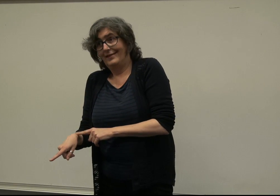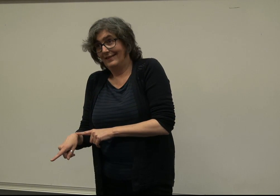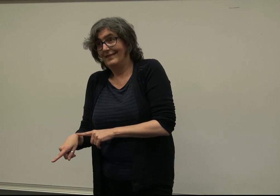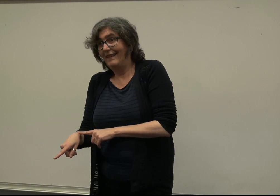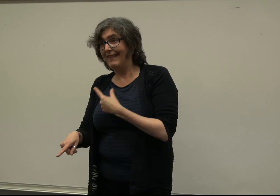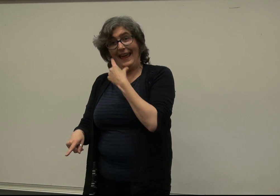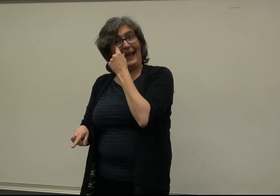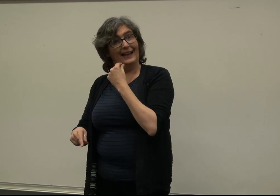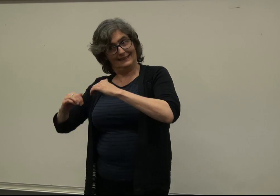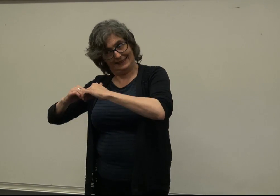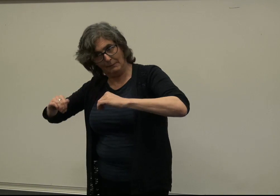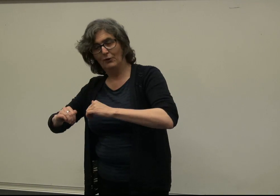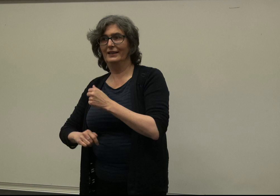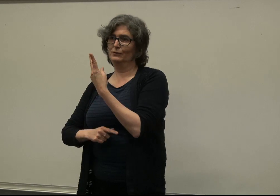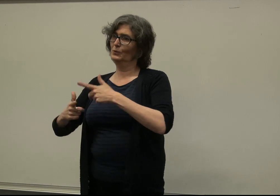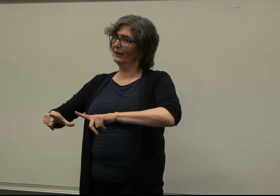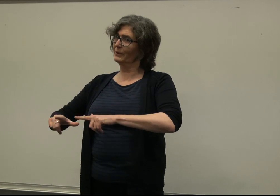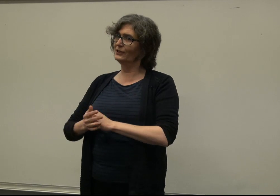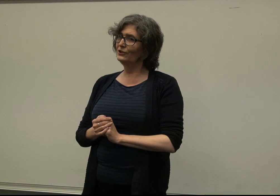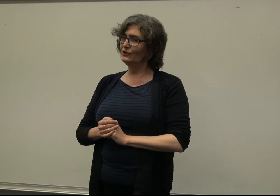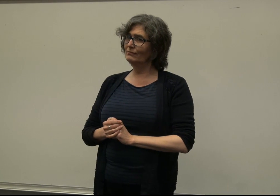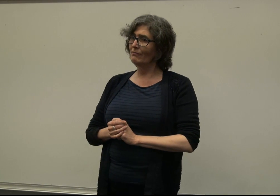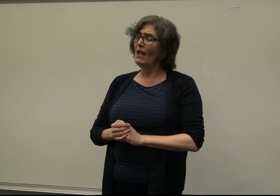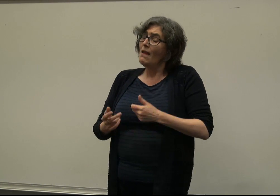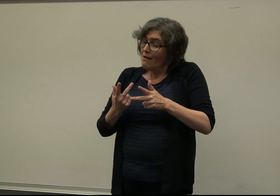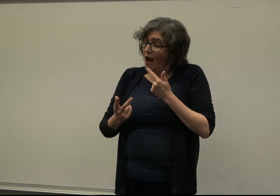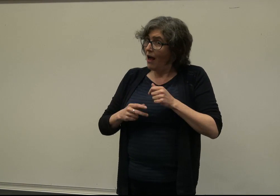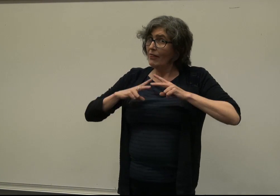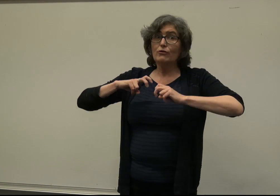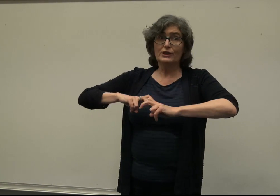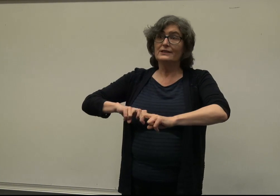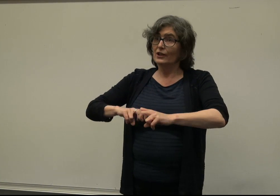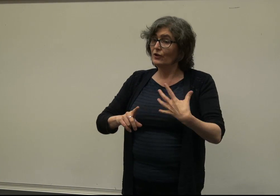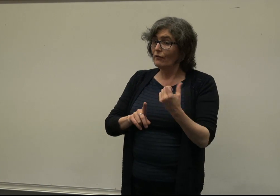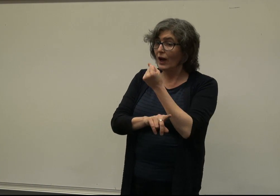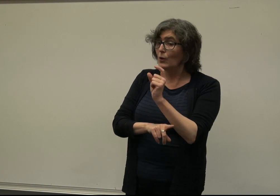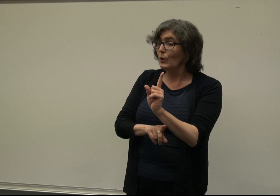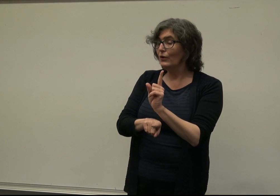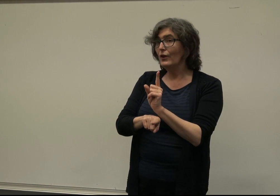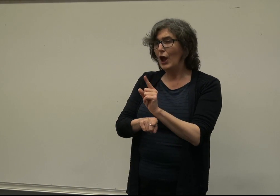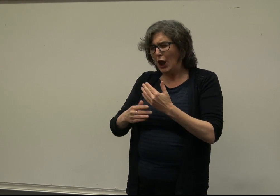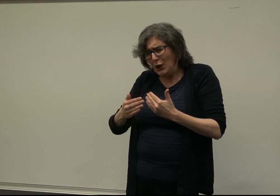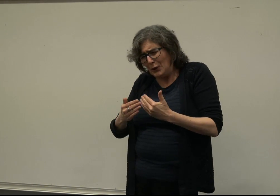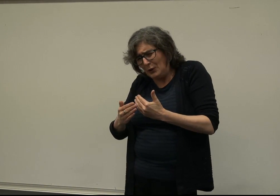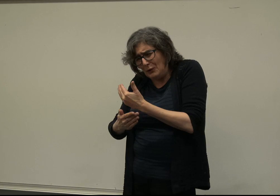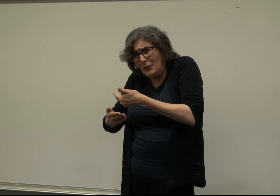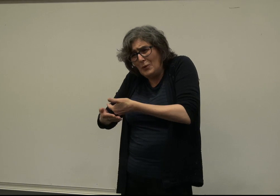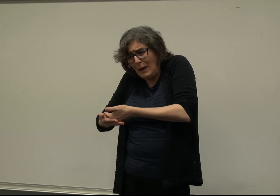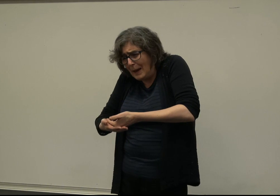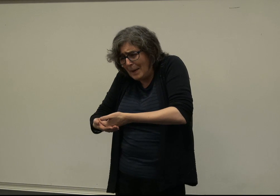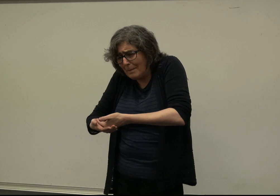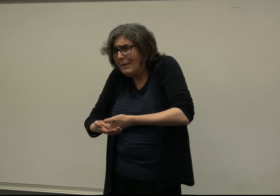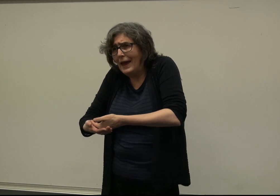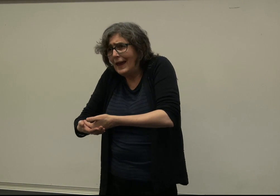that show that even newborns, if a newborn heard more than one language in